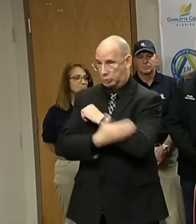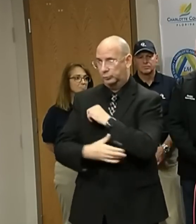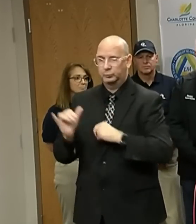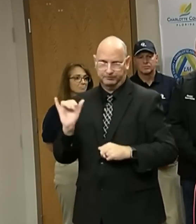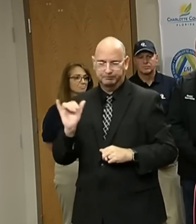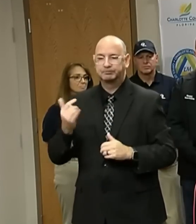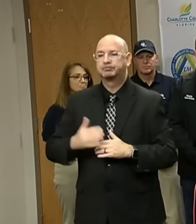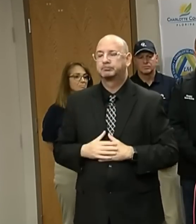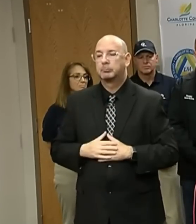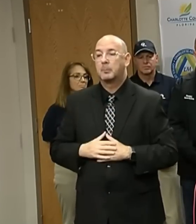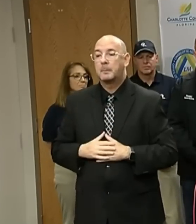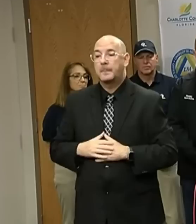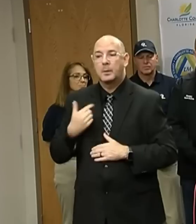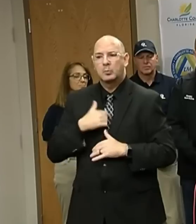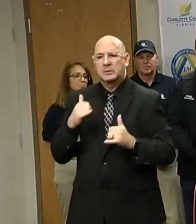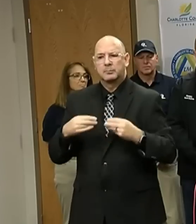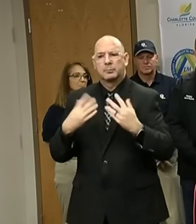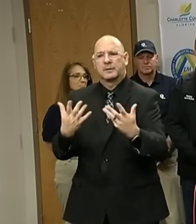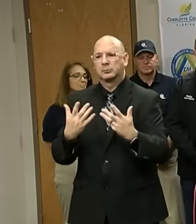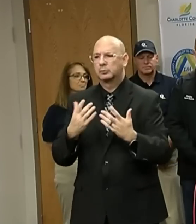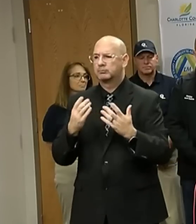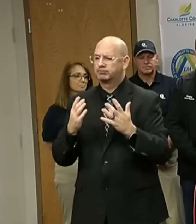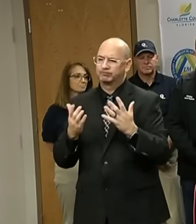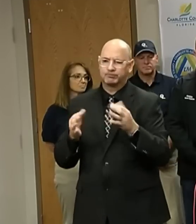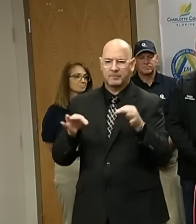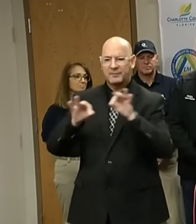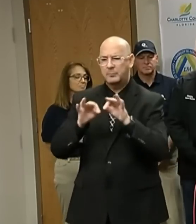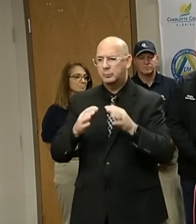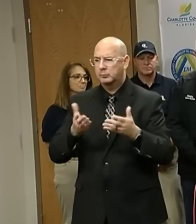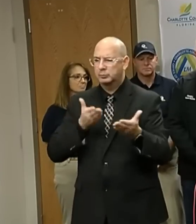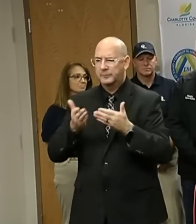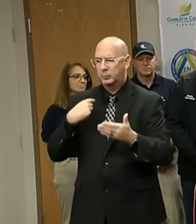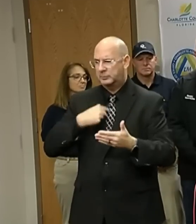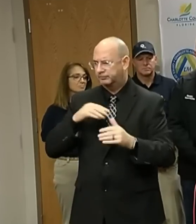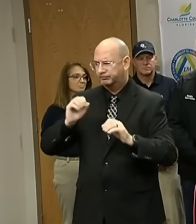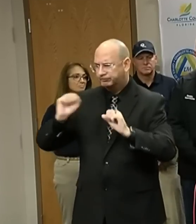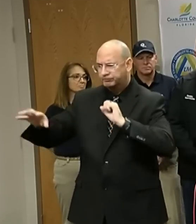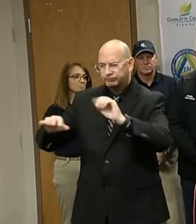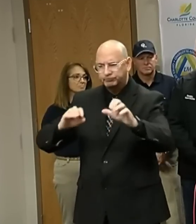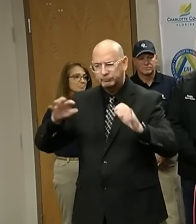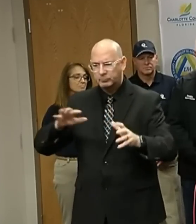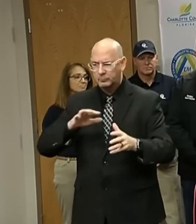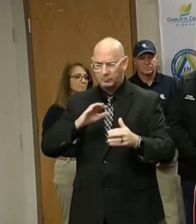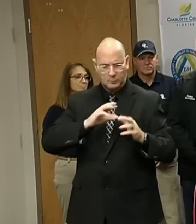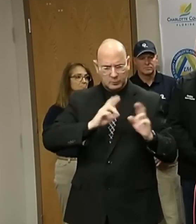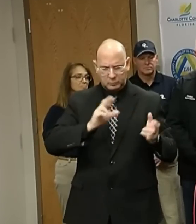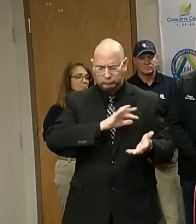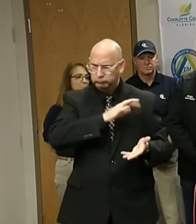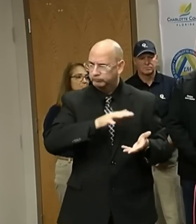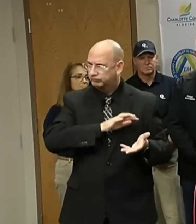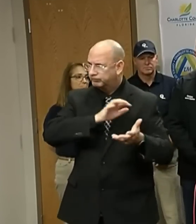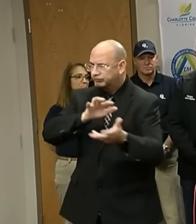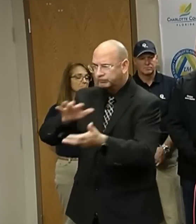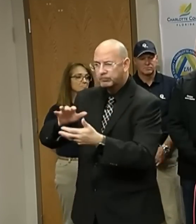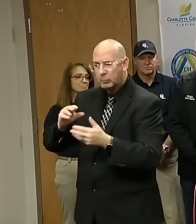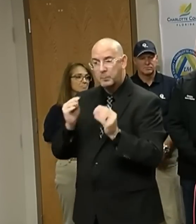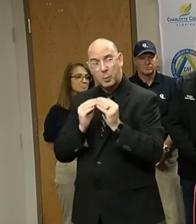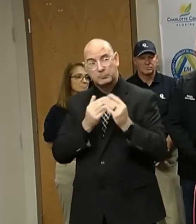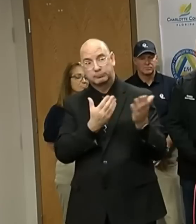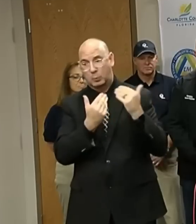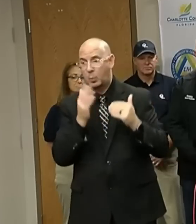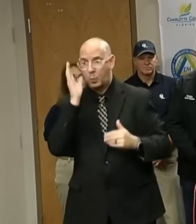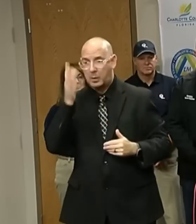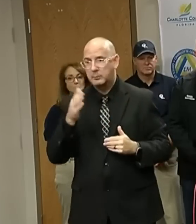key services, and so we've got a huge amount of resources that have been brought to bear to be able to do that, and we're going to continue doing it. This is going to